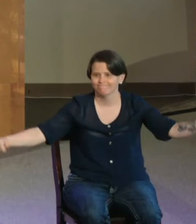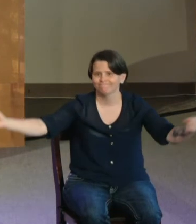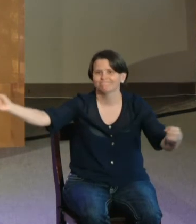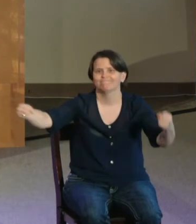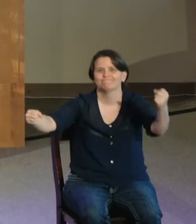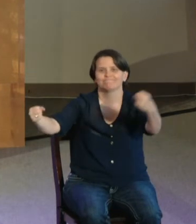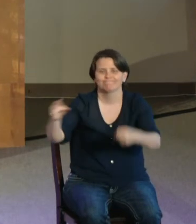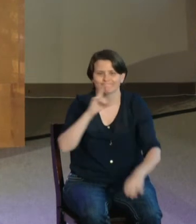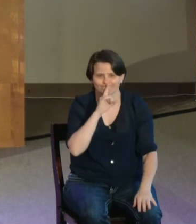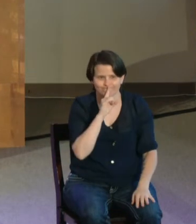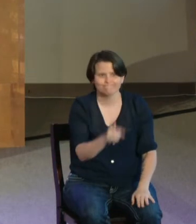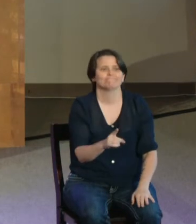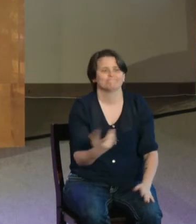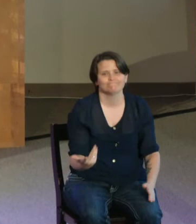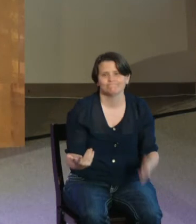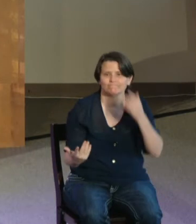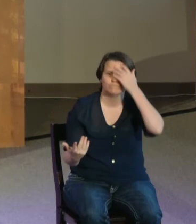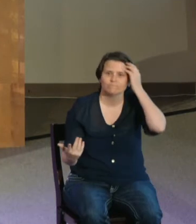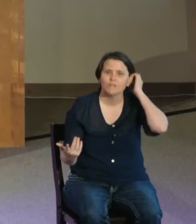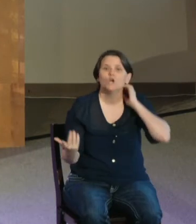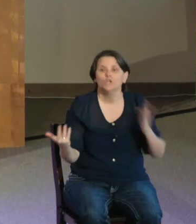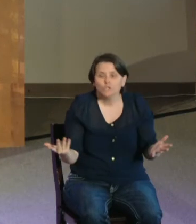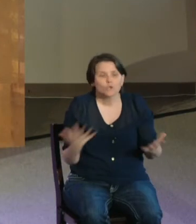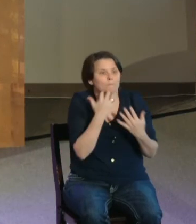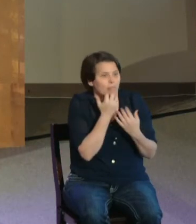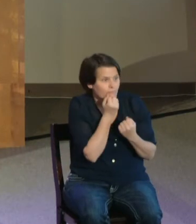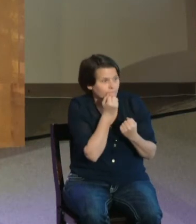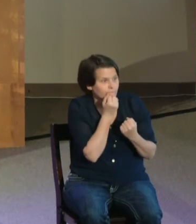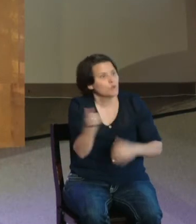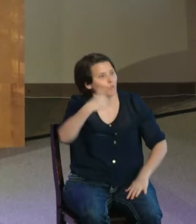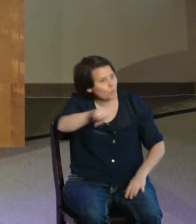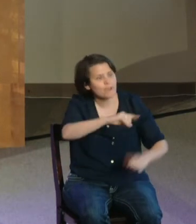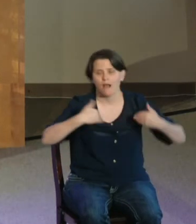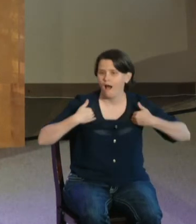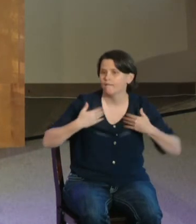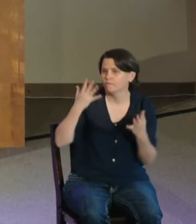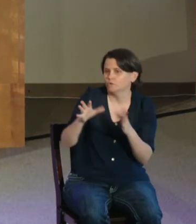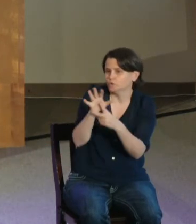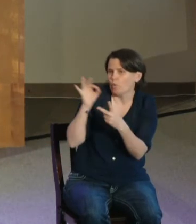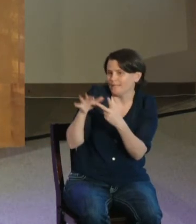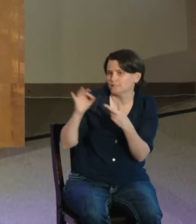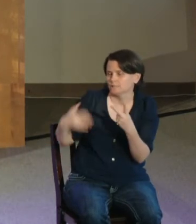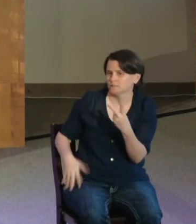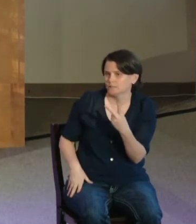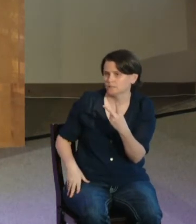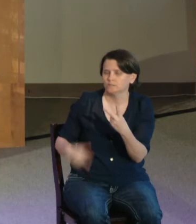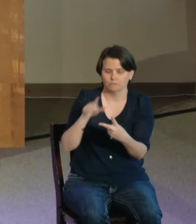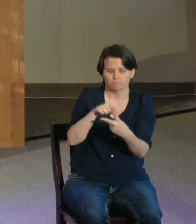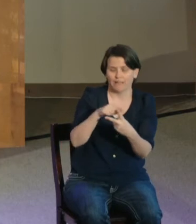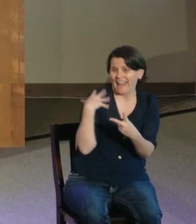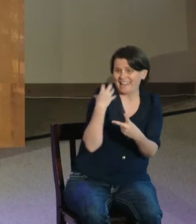So my beloved, we have a choice. We always have a choice. We have a choice to engage in healing and wholeness or to